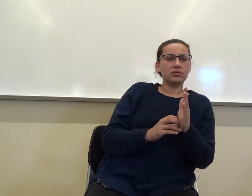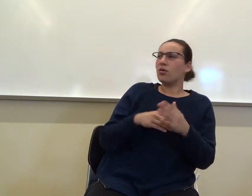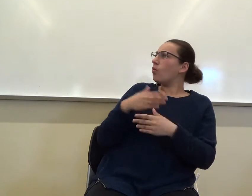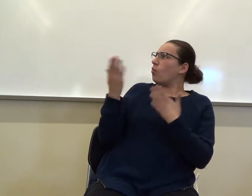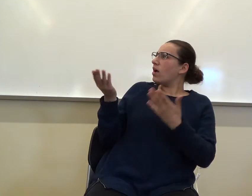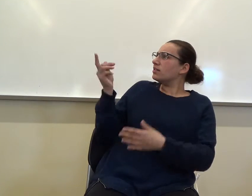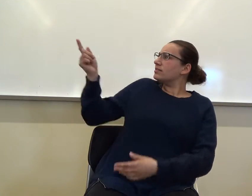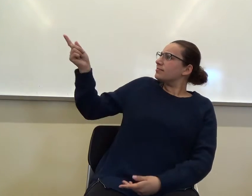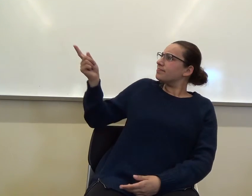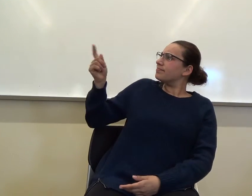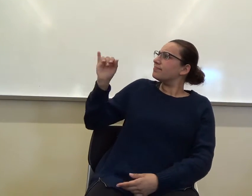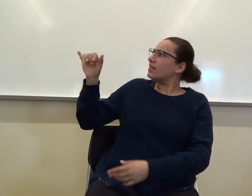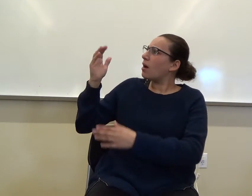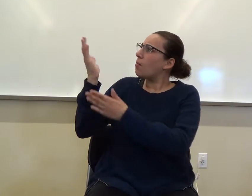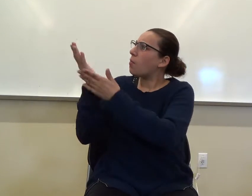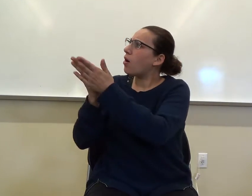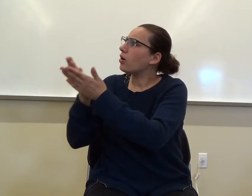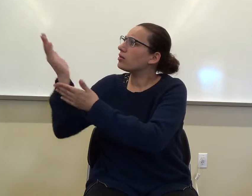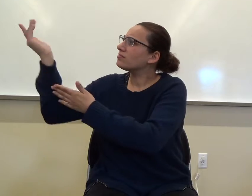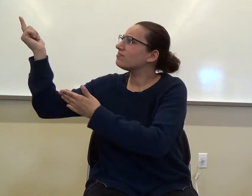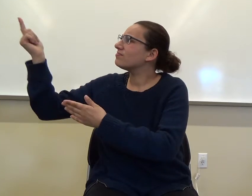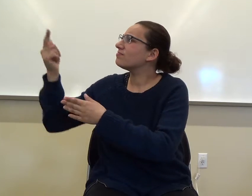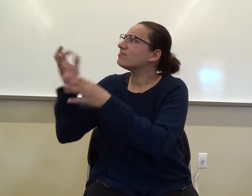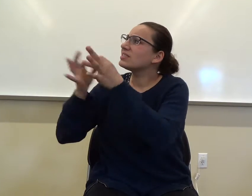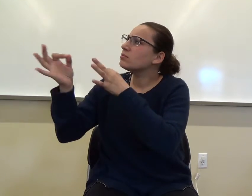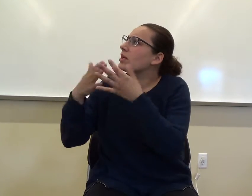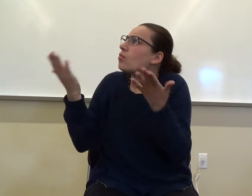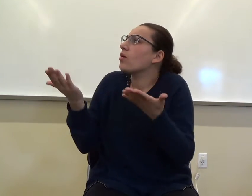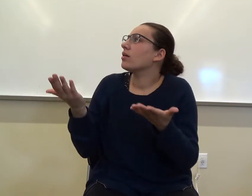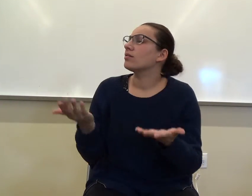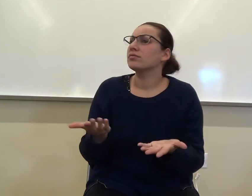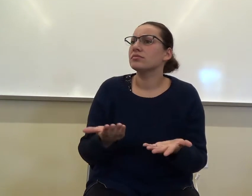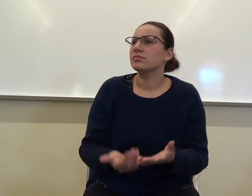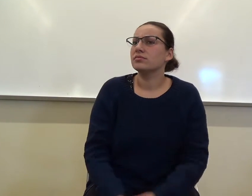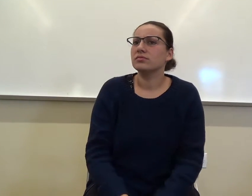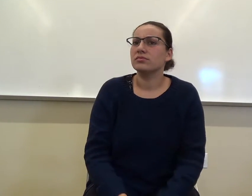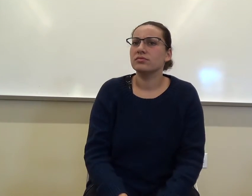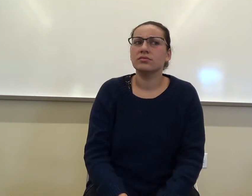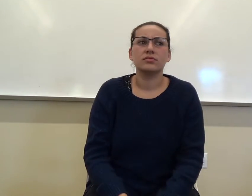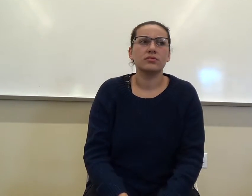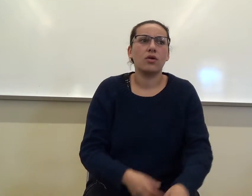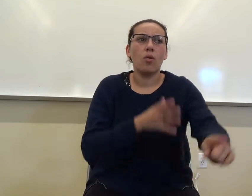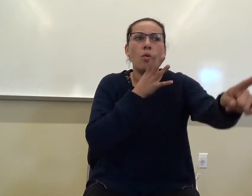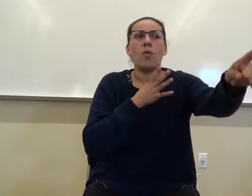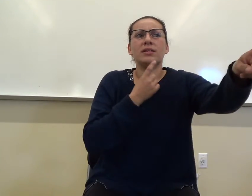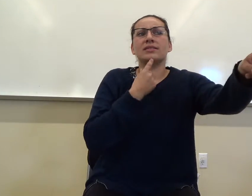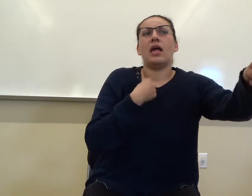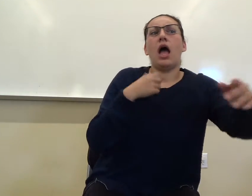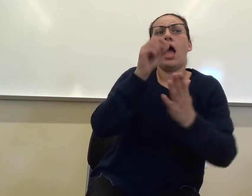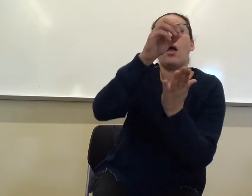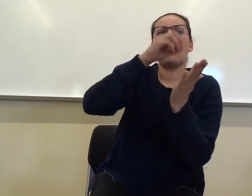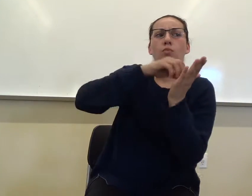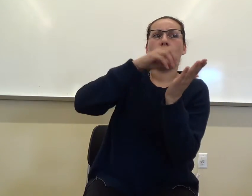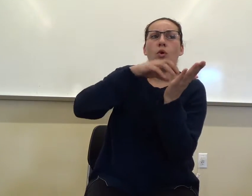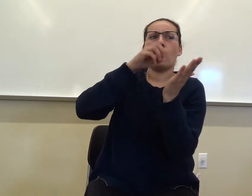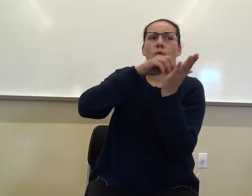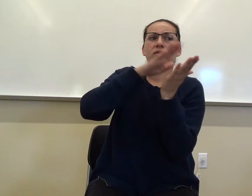part? What does that tell? I put down what they did after baseball. Good, exactly. This